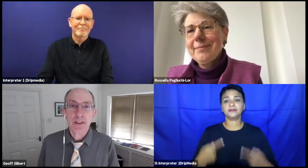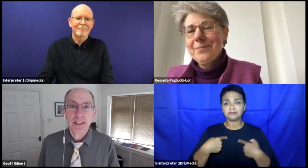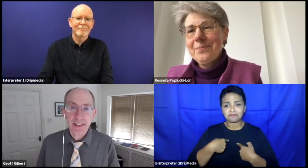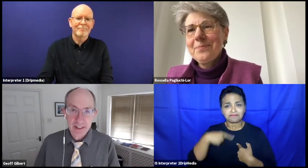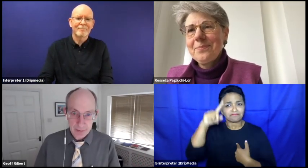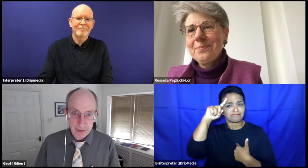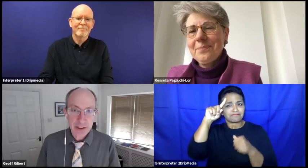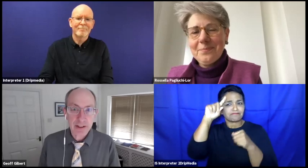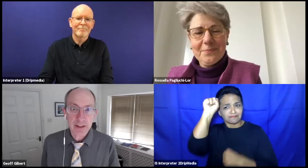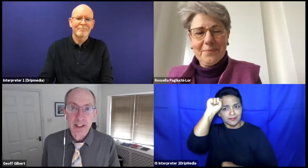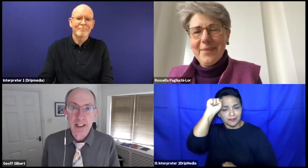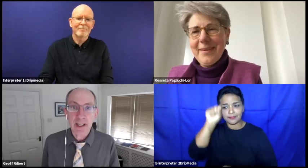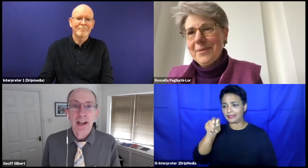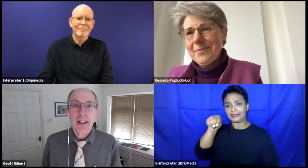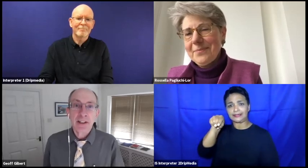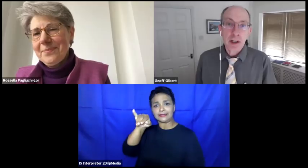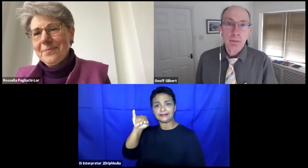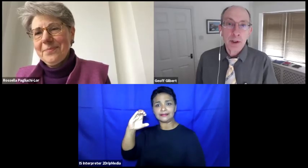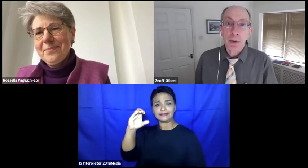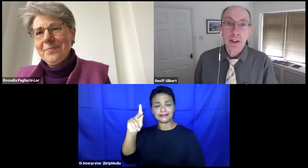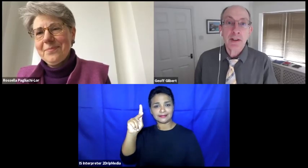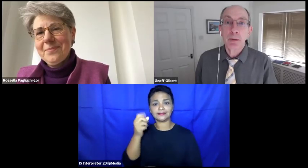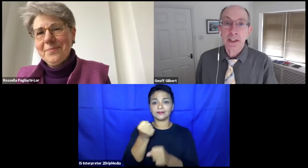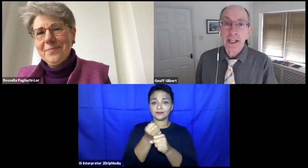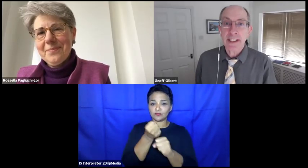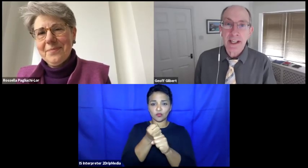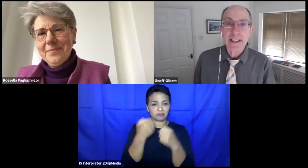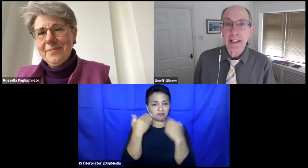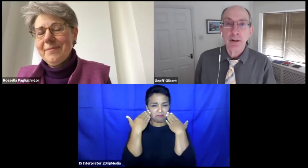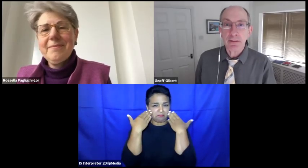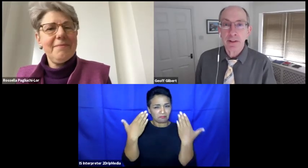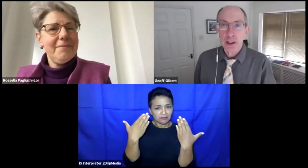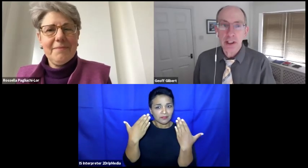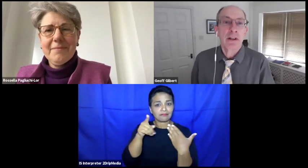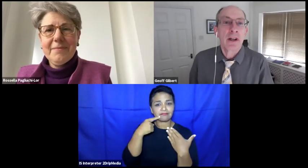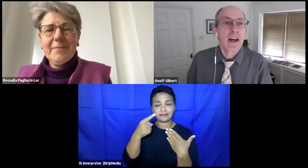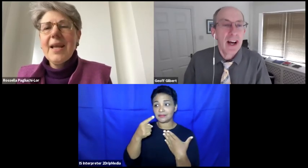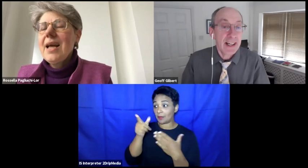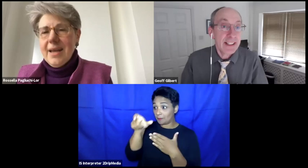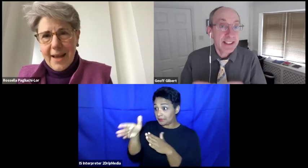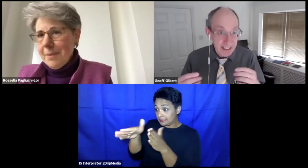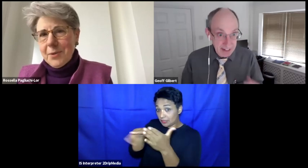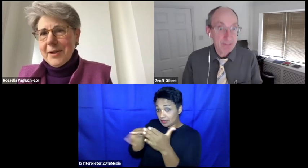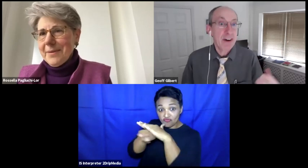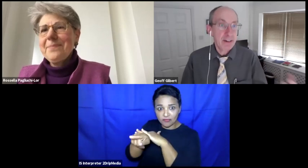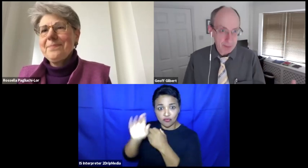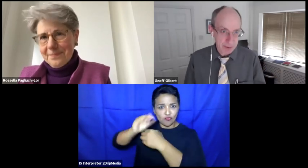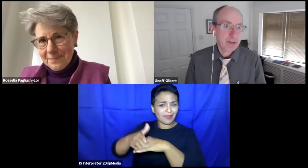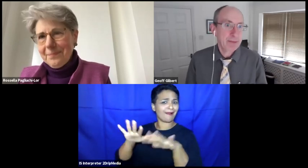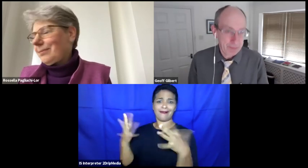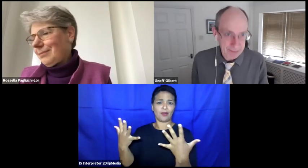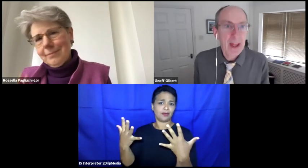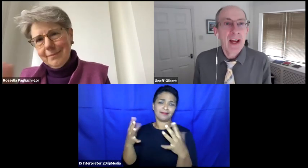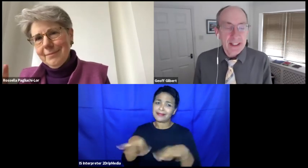who was in operations, and saying there's not much point protecting a dead refugee. And it's that very